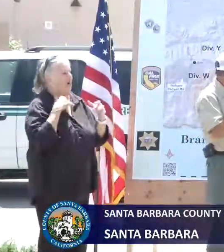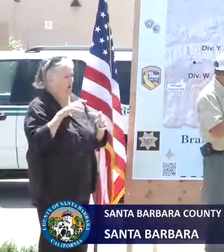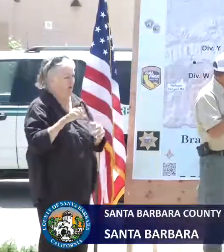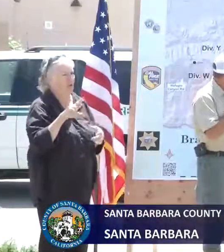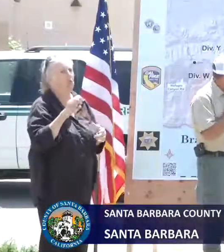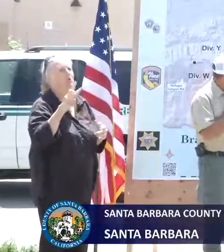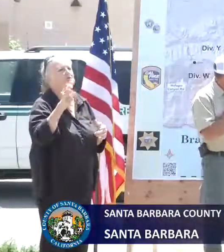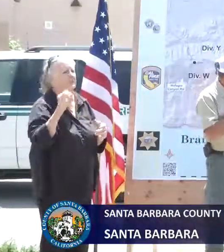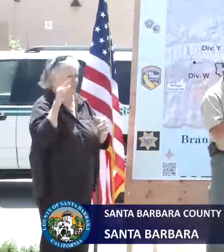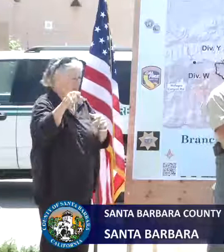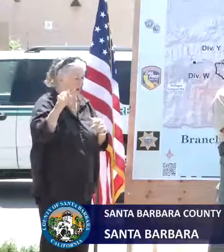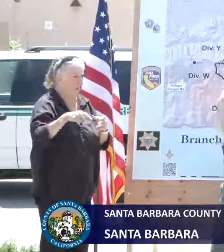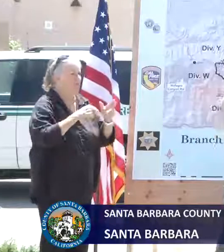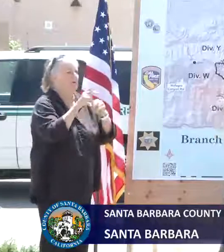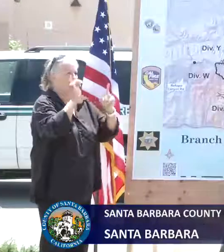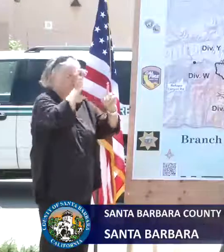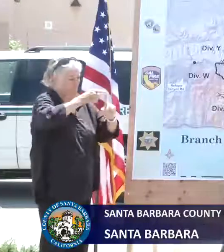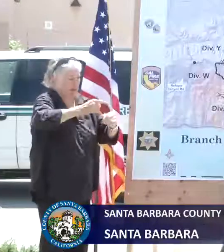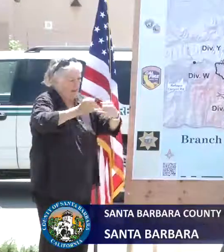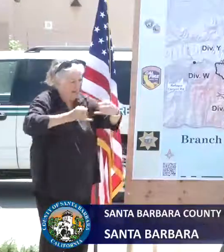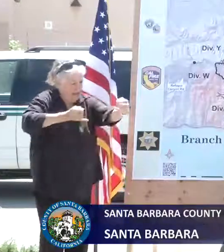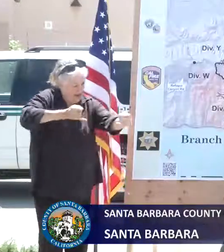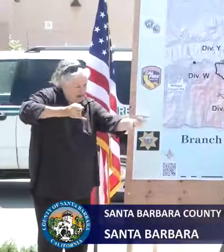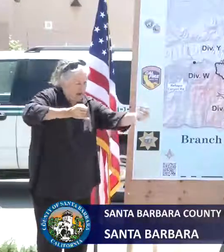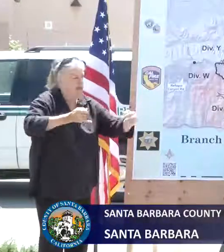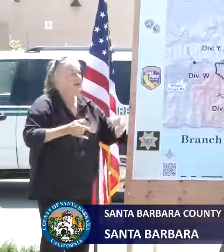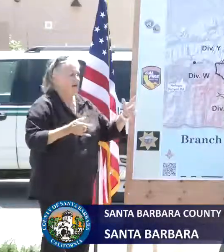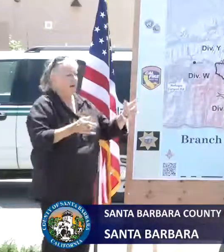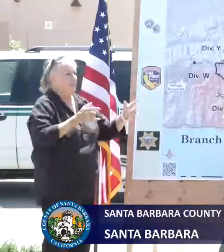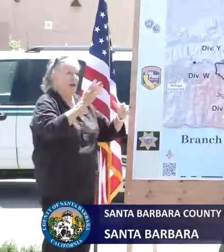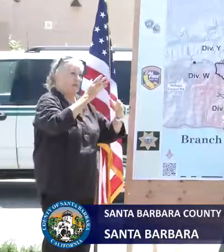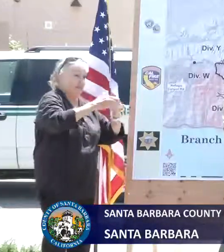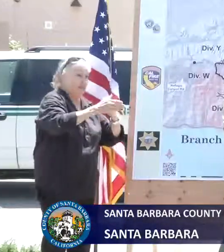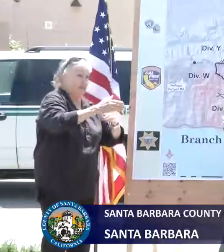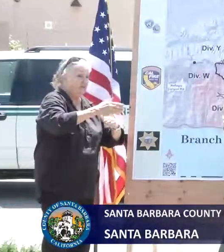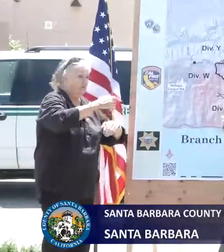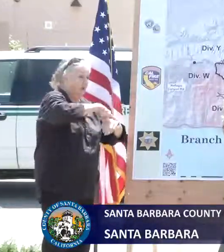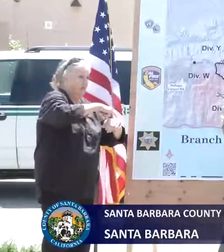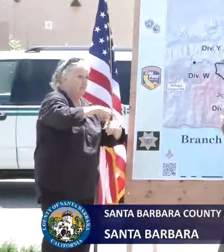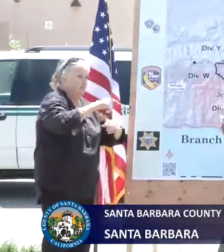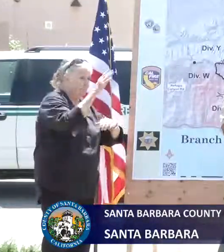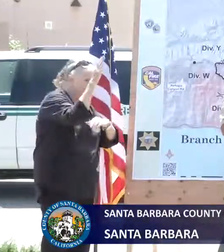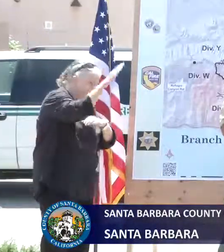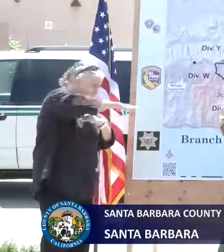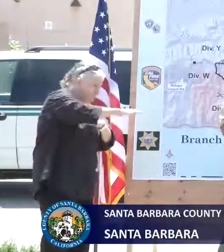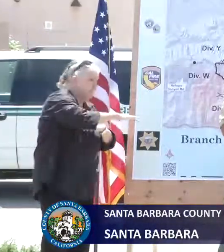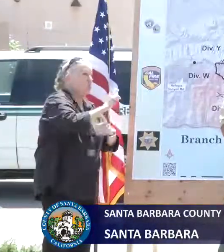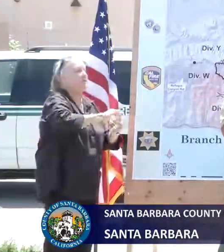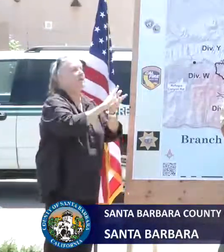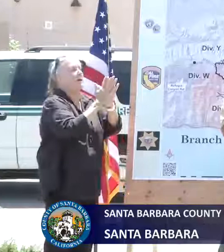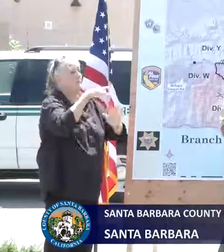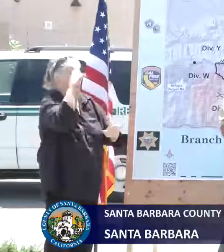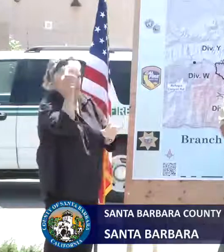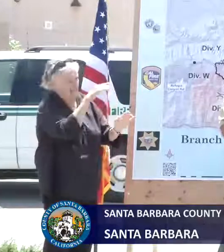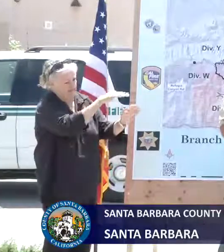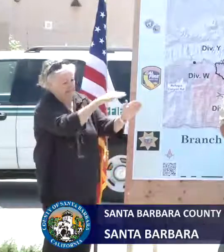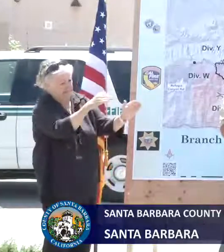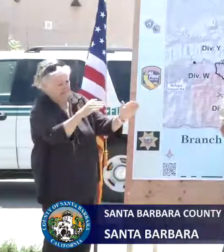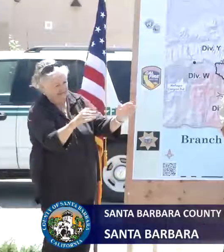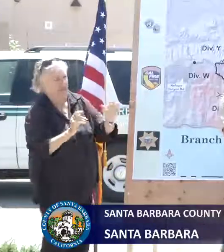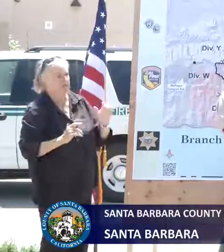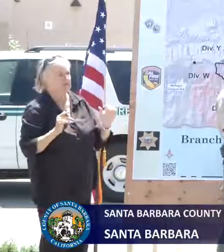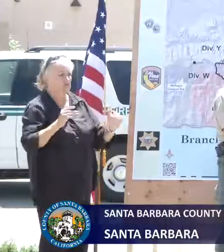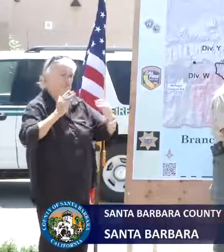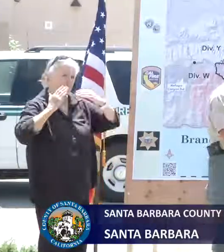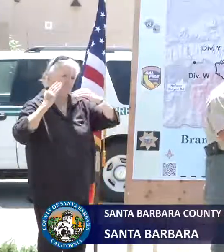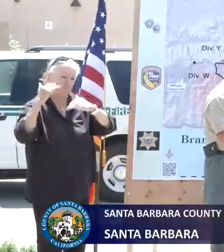line. By the end of shift today, this should probably turn black, which is a very critical piece for us to keep the fire spreading to the east any